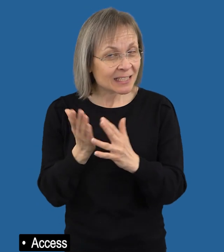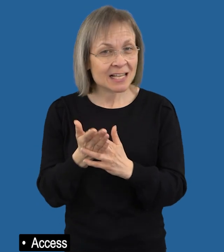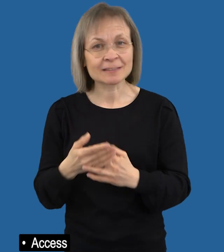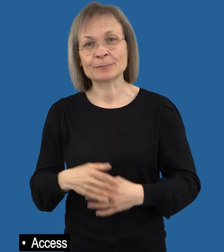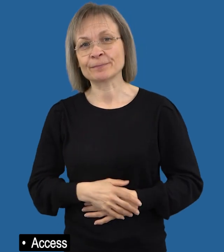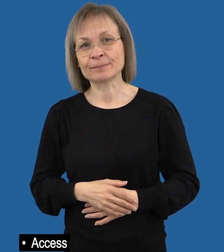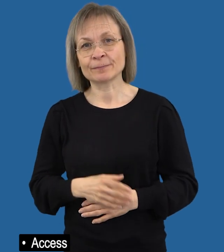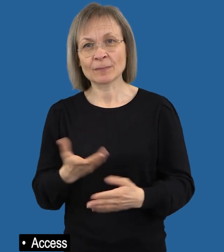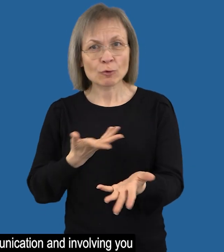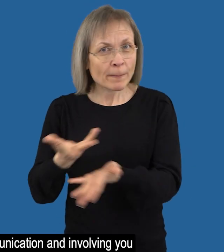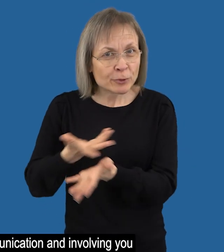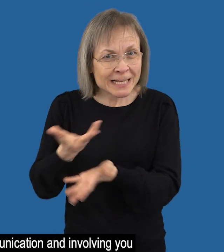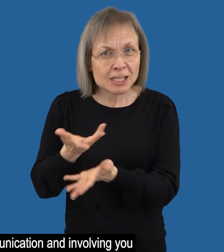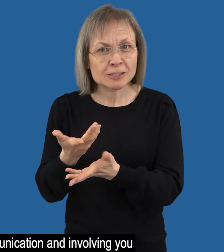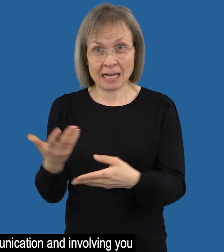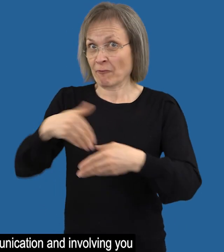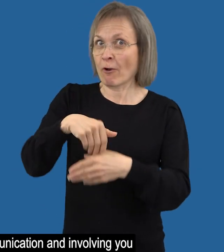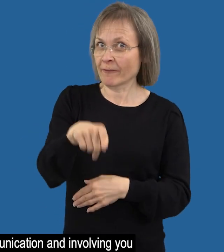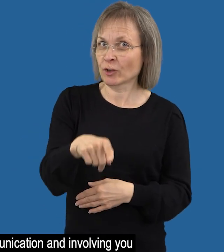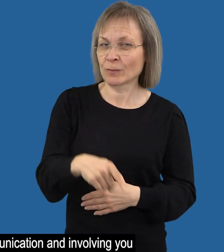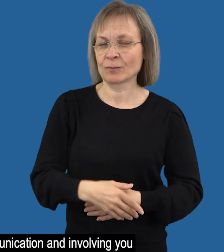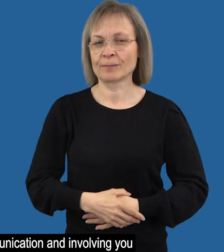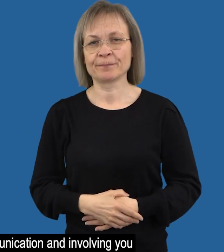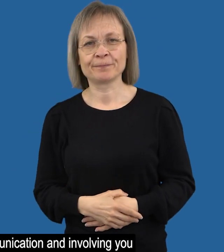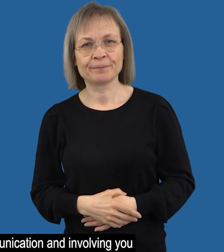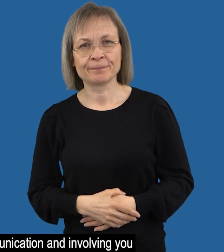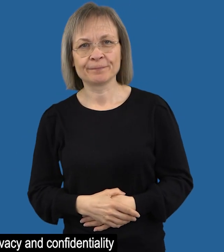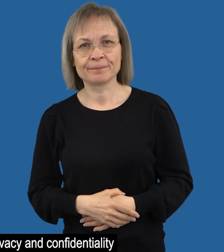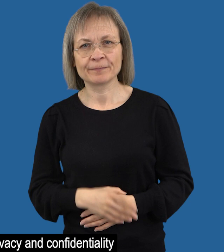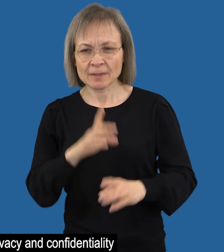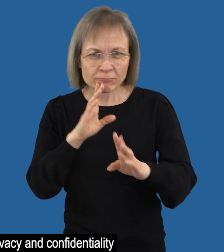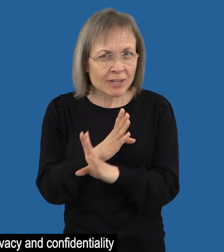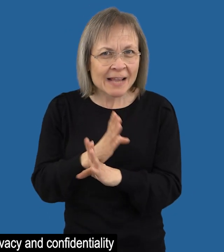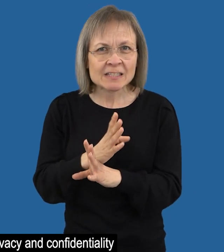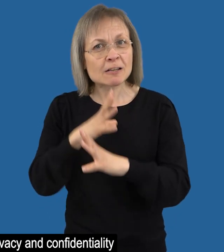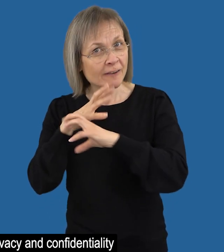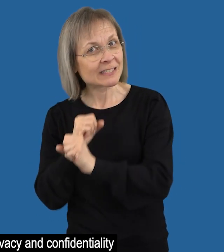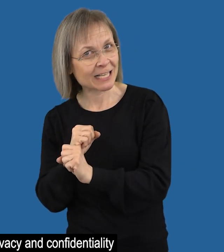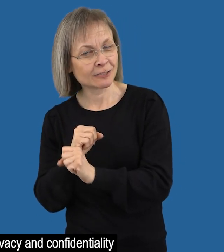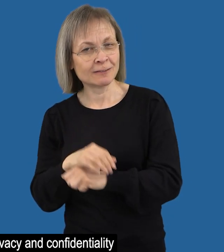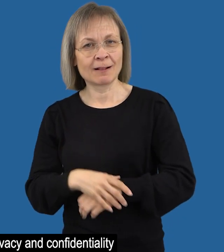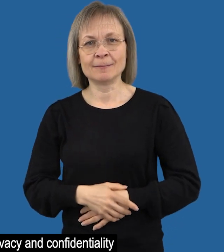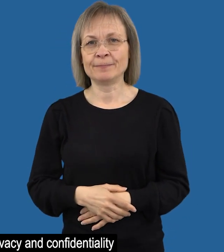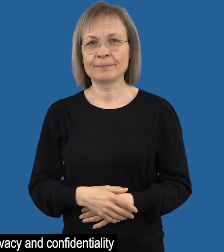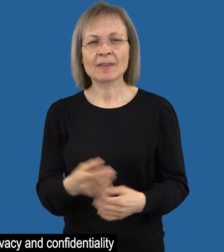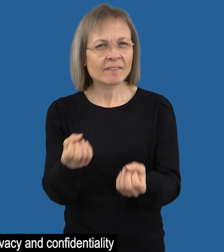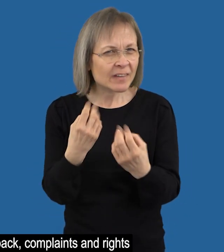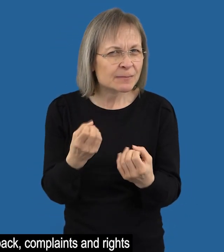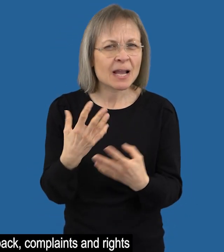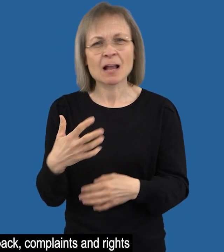Access, Communication and Involving You, Privacy and Confidentiality, Feedback, Complaints